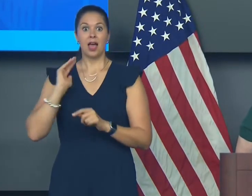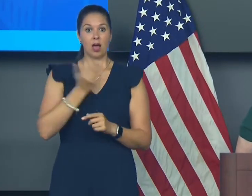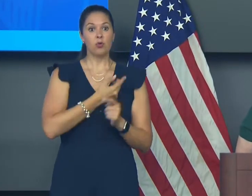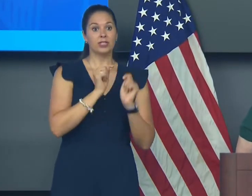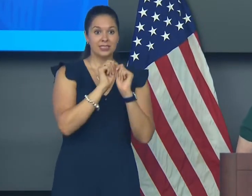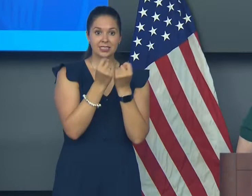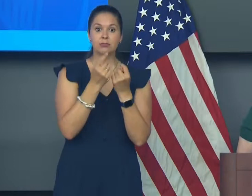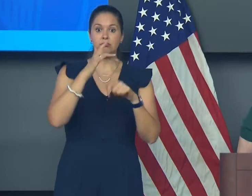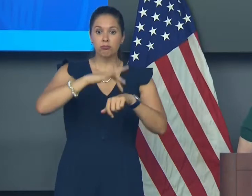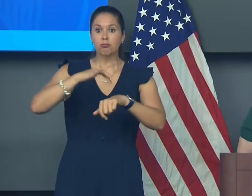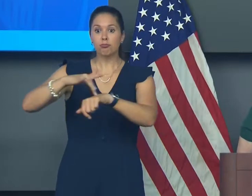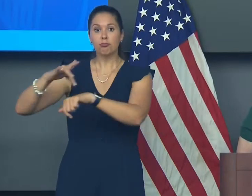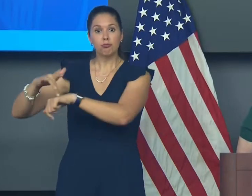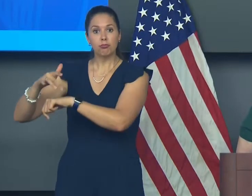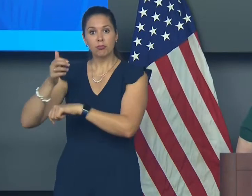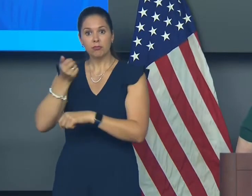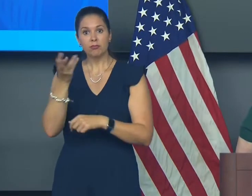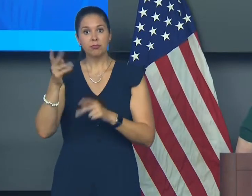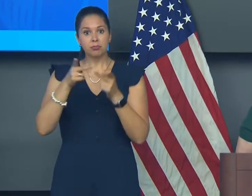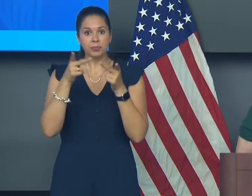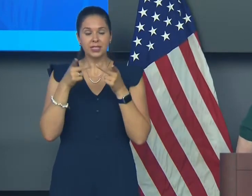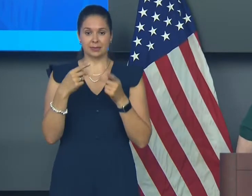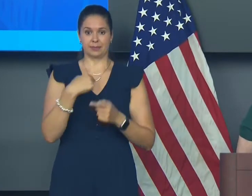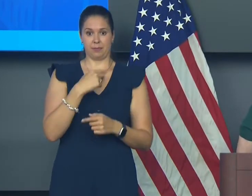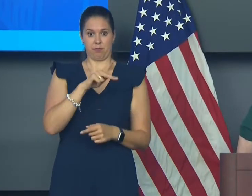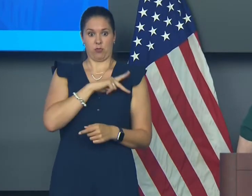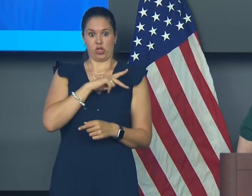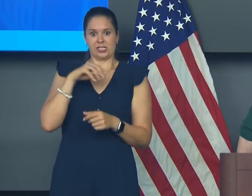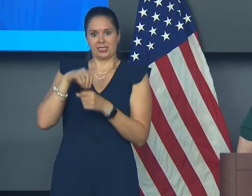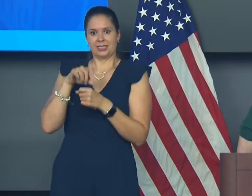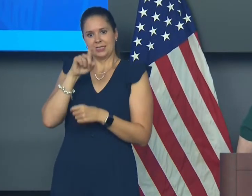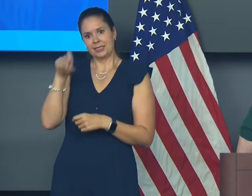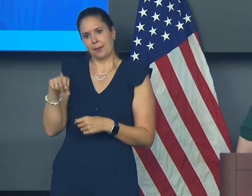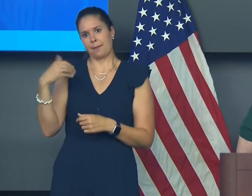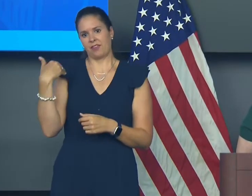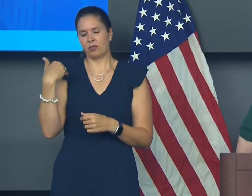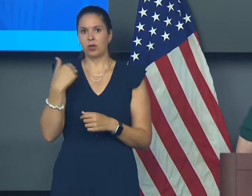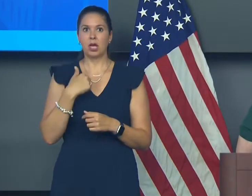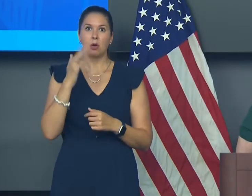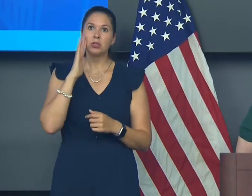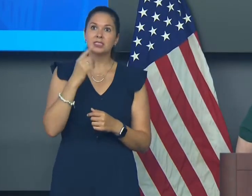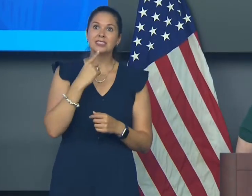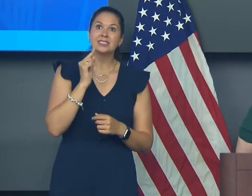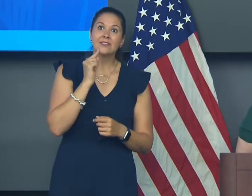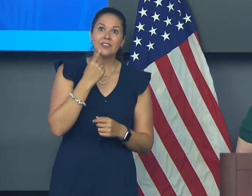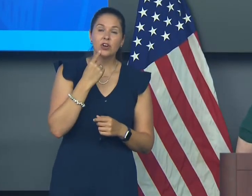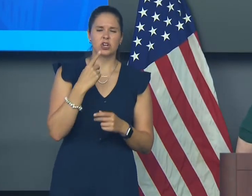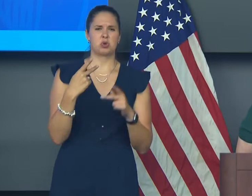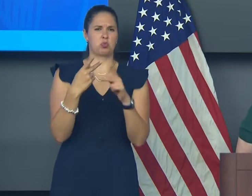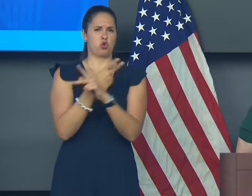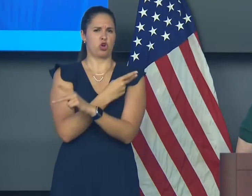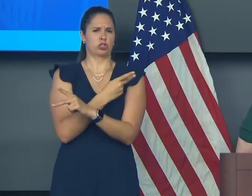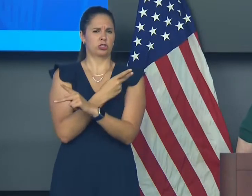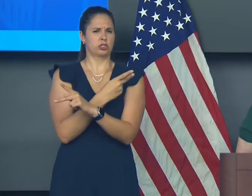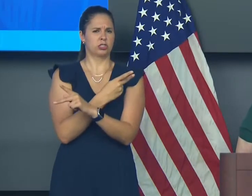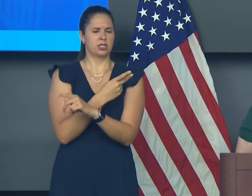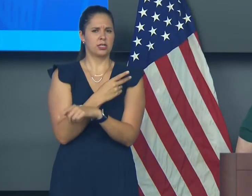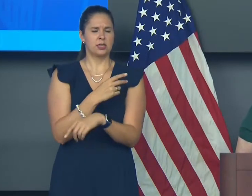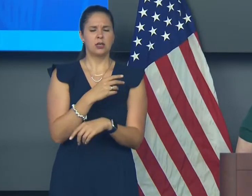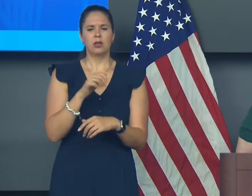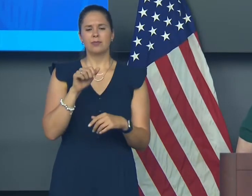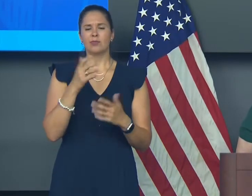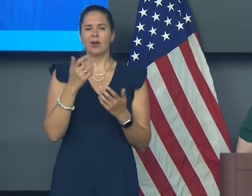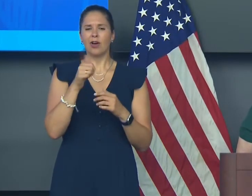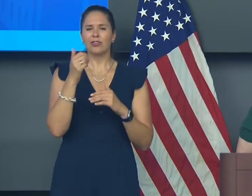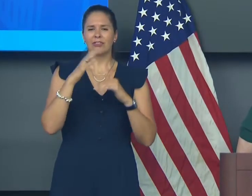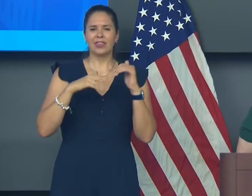multiple places. I personally, like I said, was in Texas. I would say the severity at this point is worse, other than at the